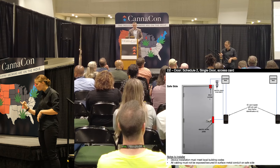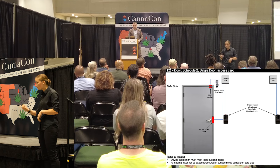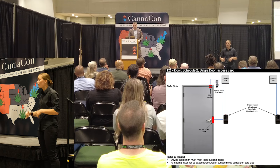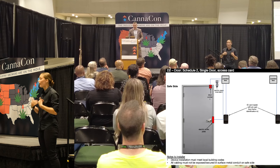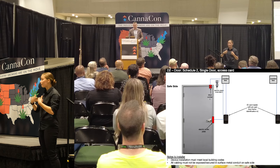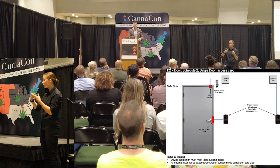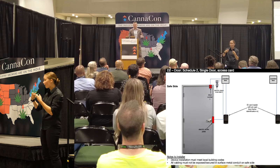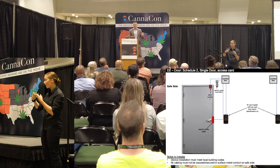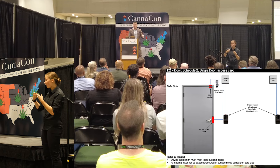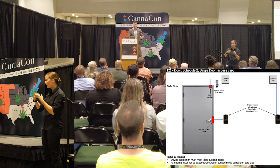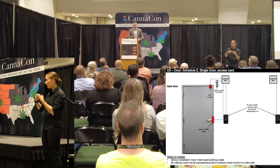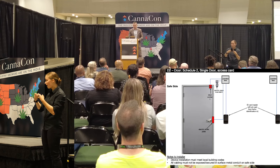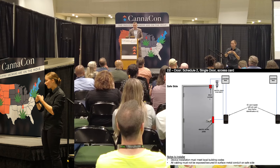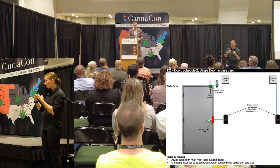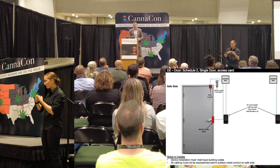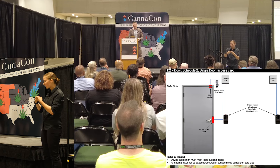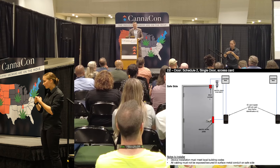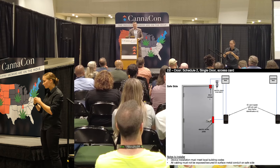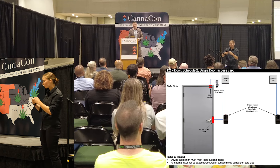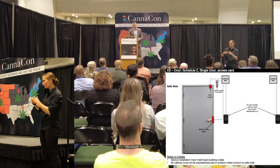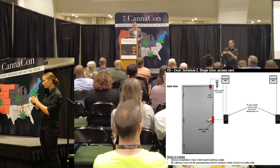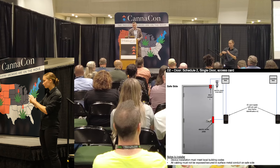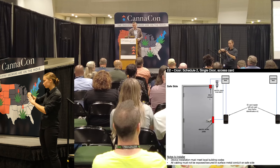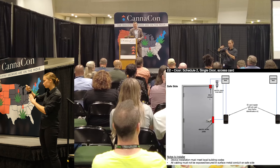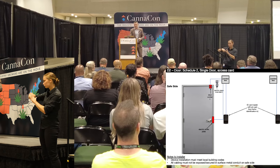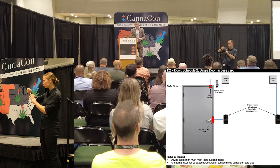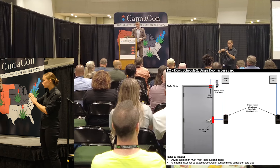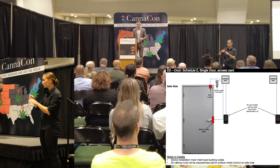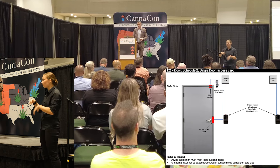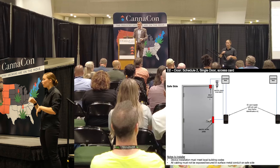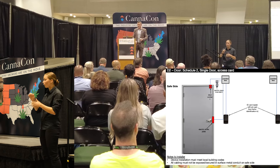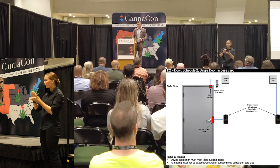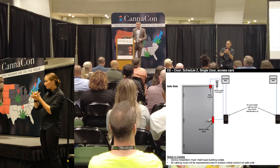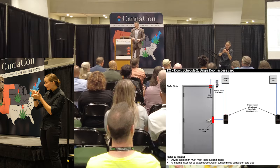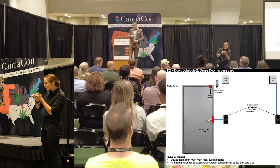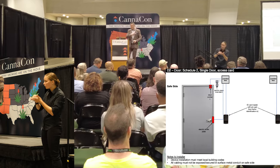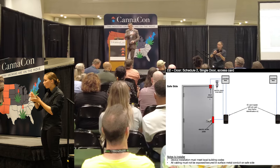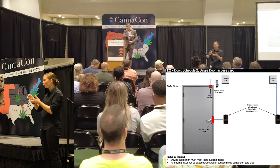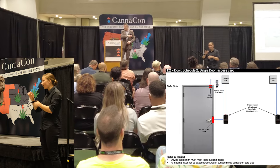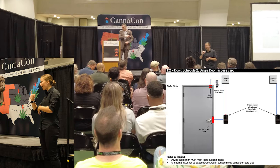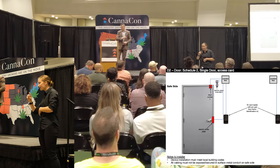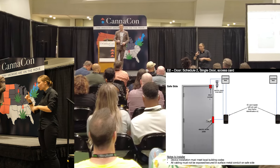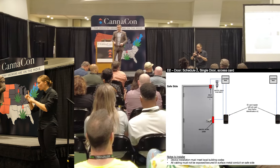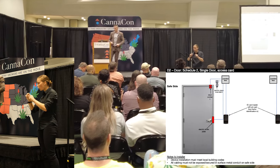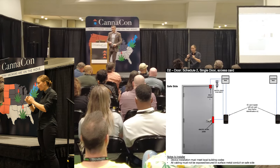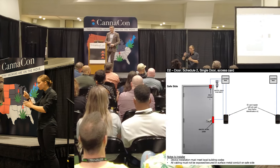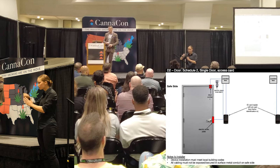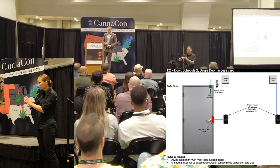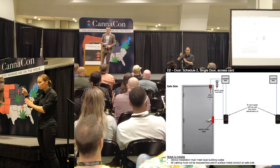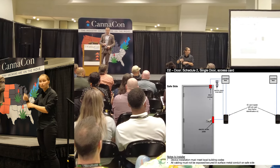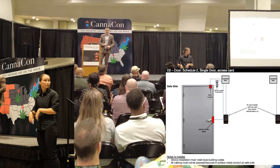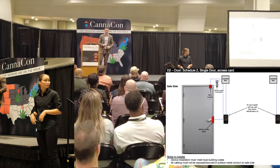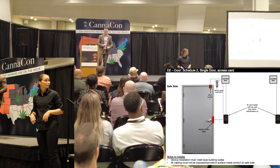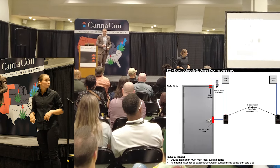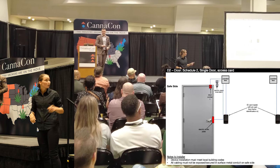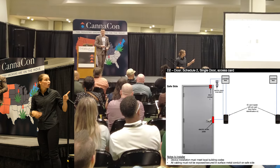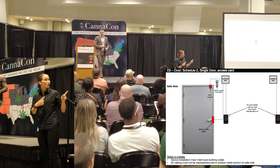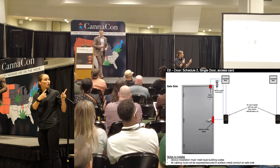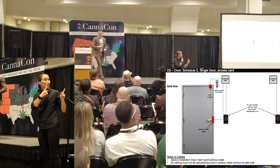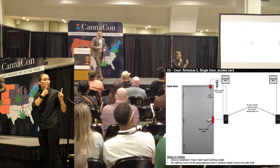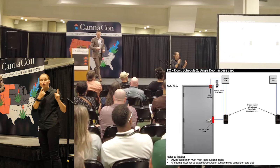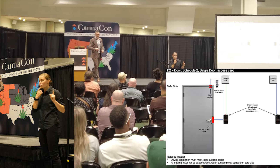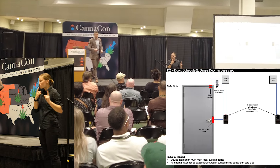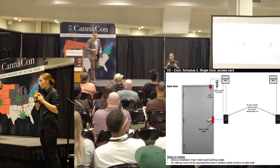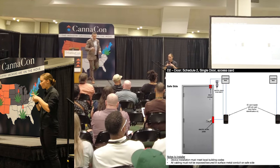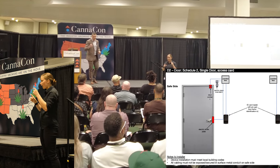electric strikes with ID card readers and pin pads for two-factor identification is another. That red box next to the door handle is an electric strike.